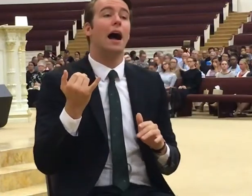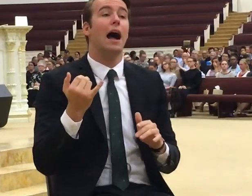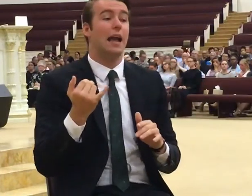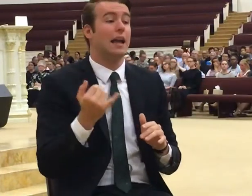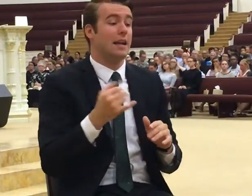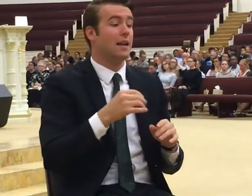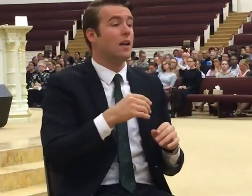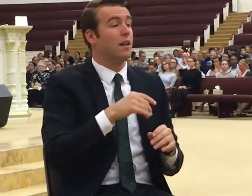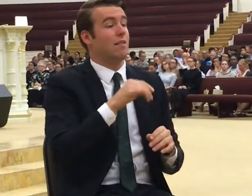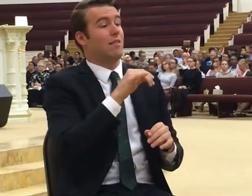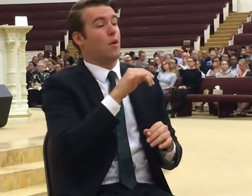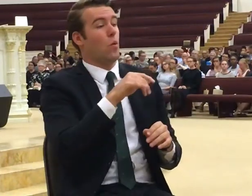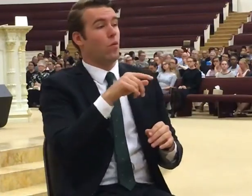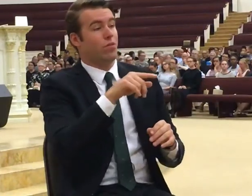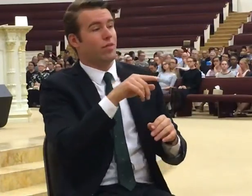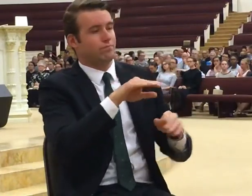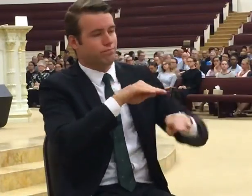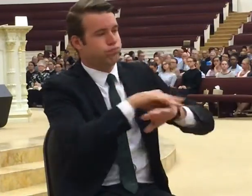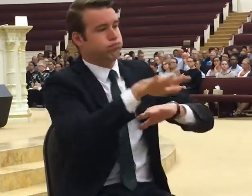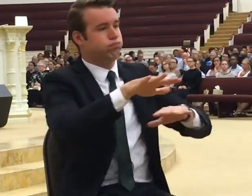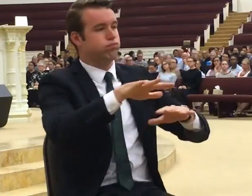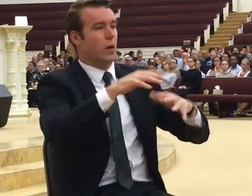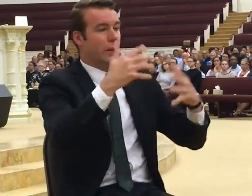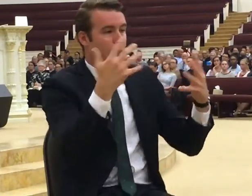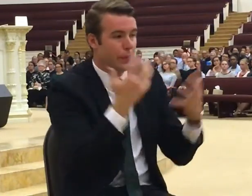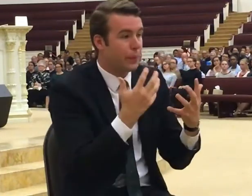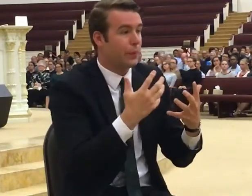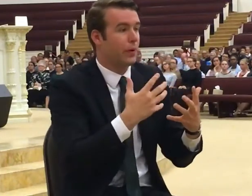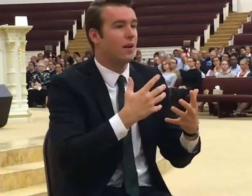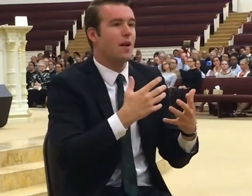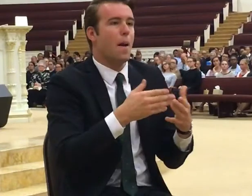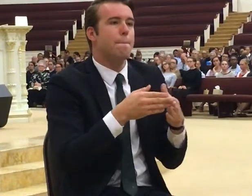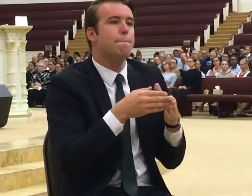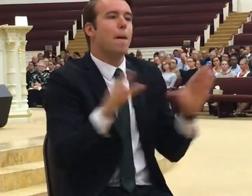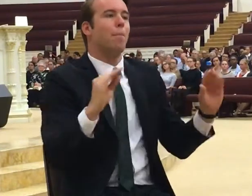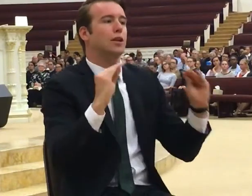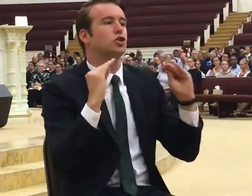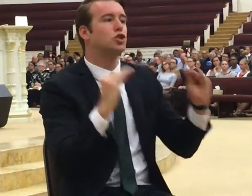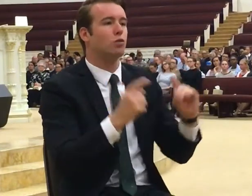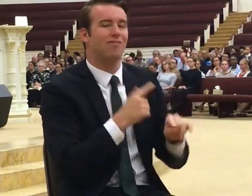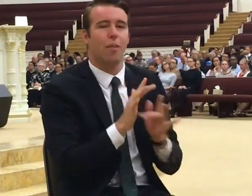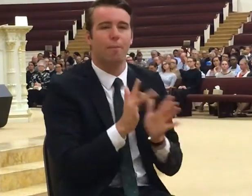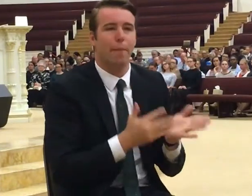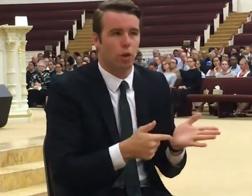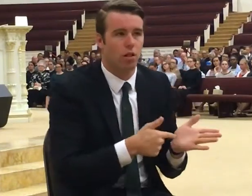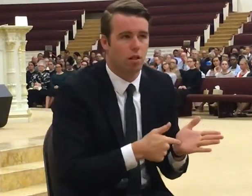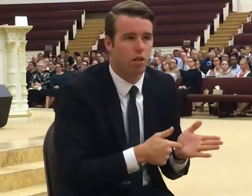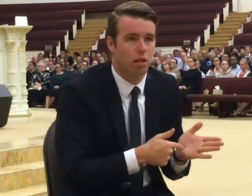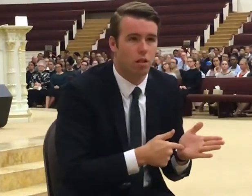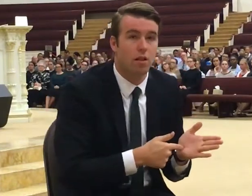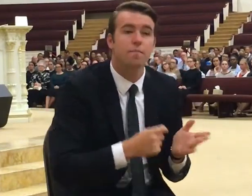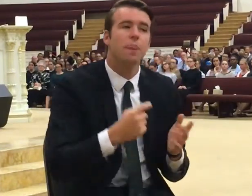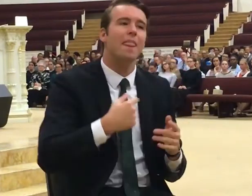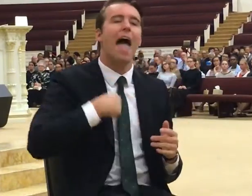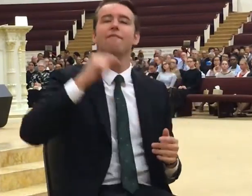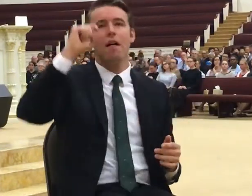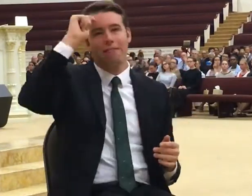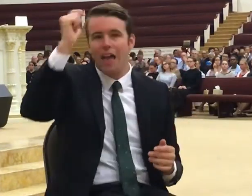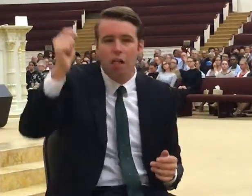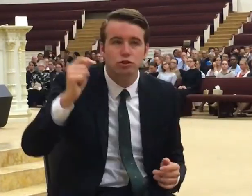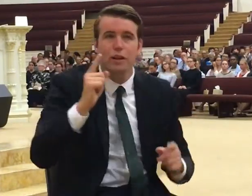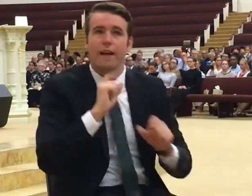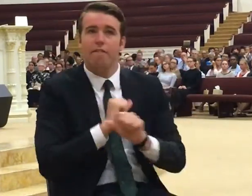coming out of that were what became accepted public doctrines. Yeah, there was divisions theologically